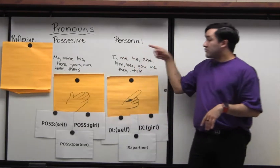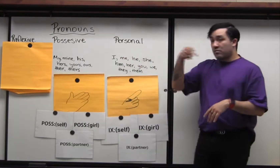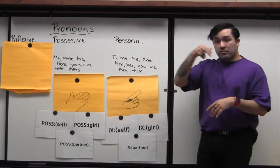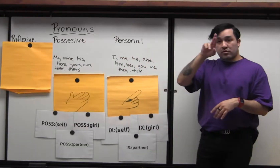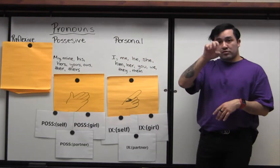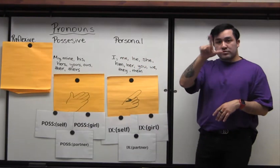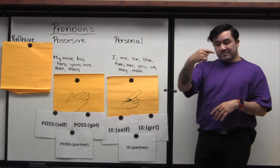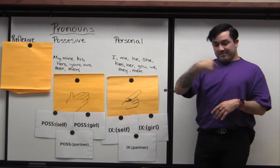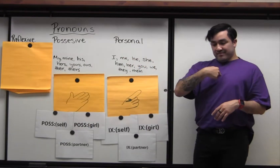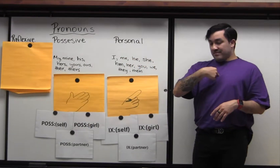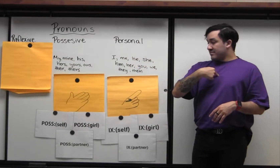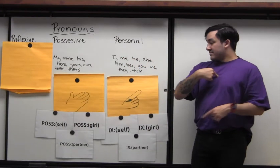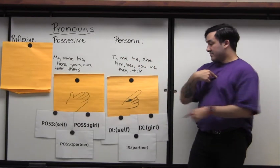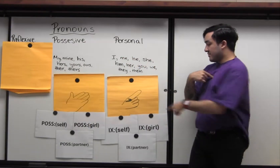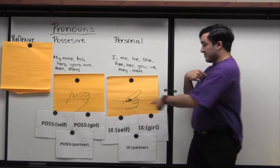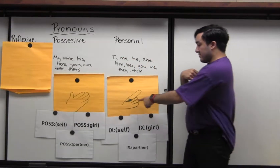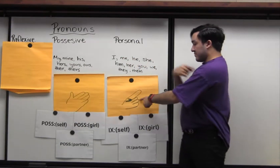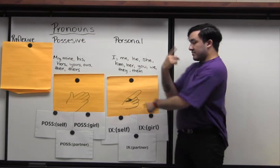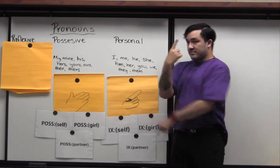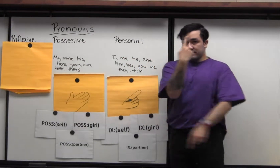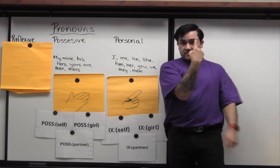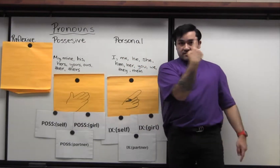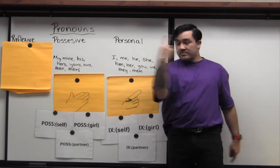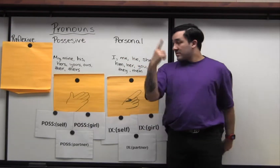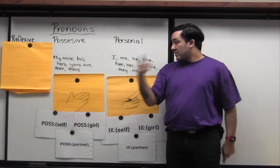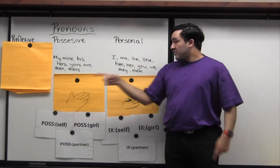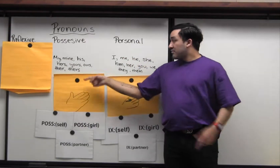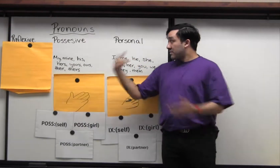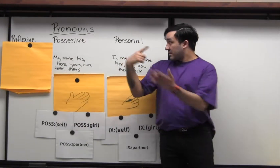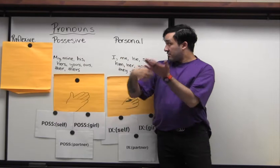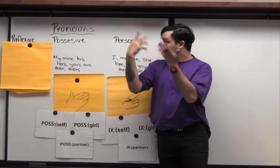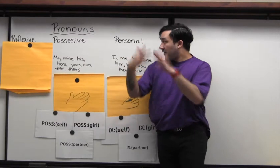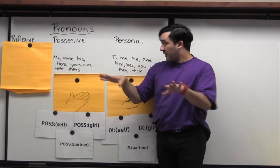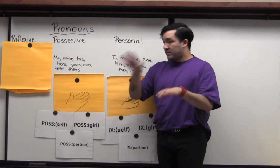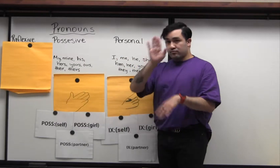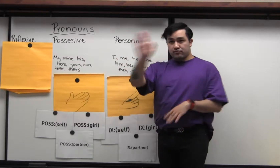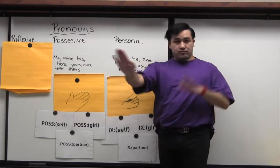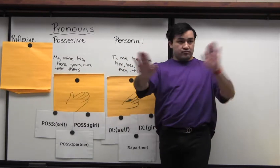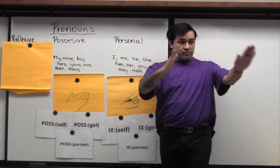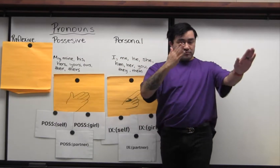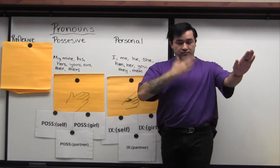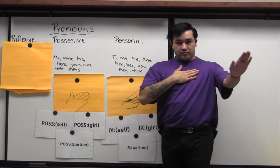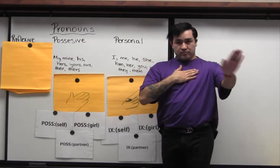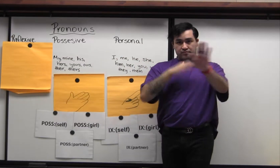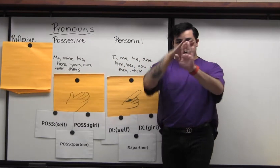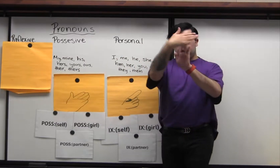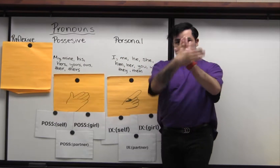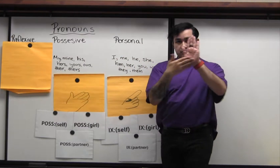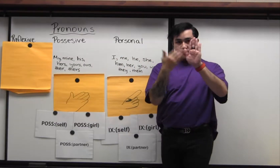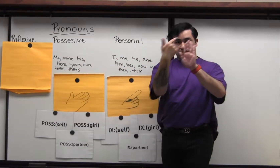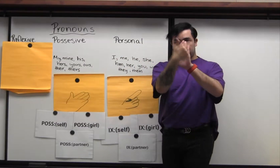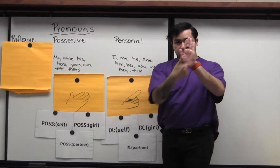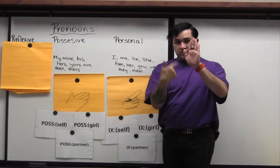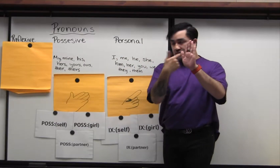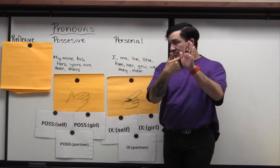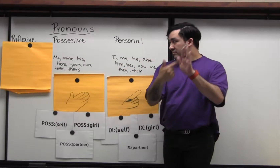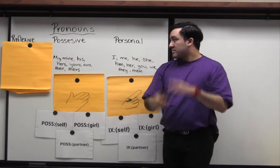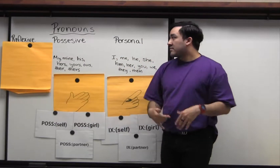we talked about personal pronouns, right? Words like I, me, he, she, all of those, right? Using the one hand shape. We talked about possessive, mine,